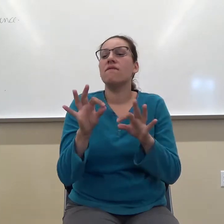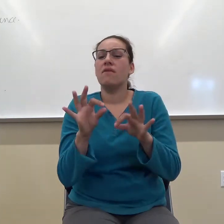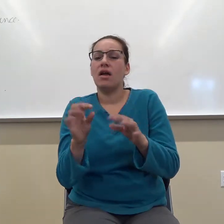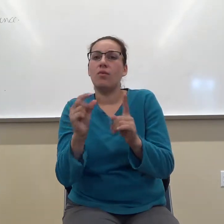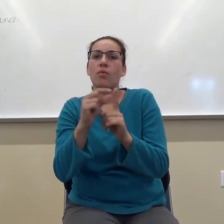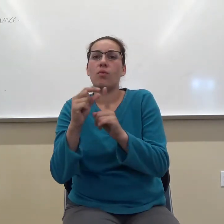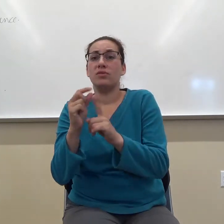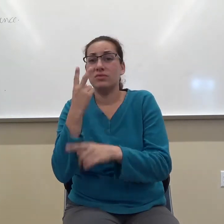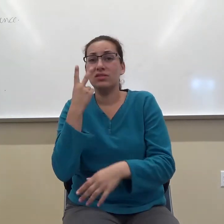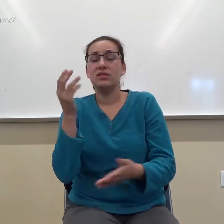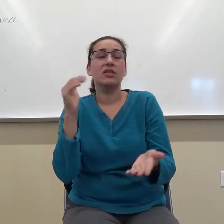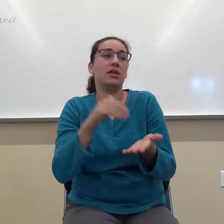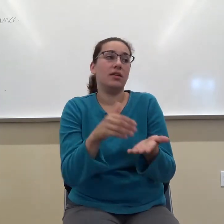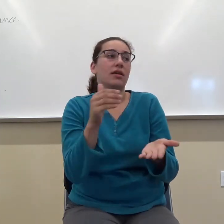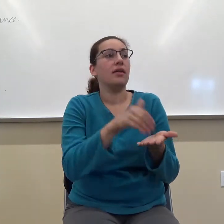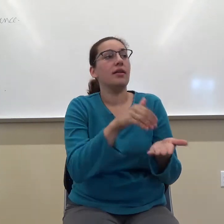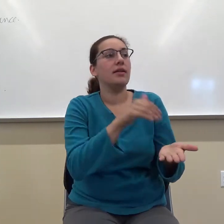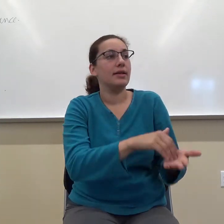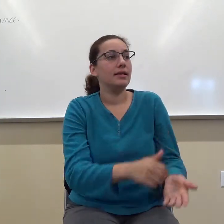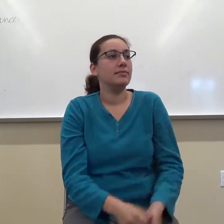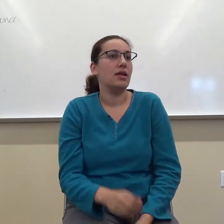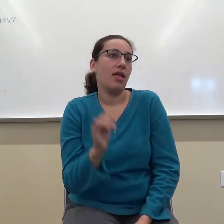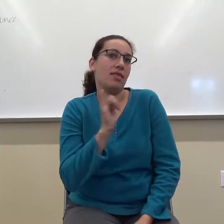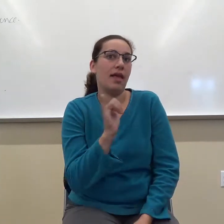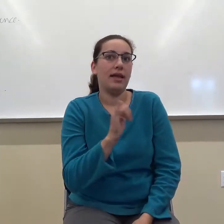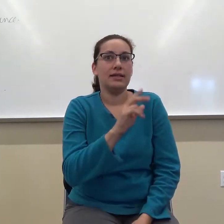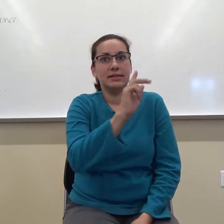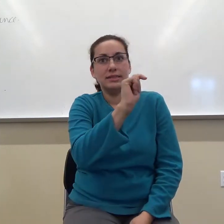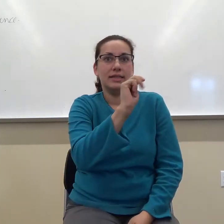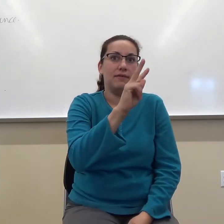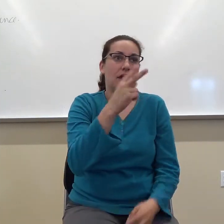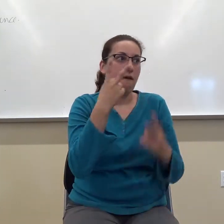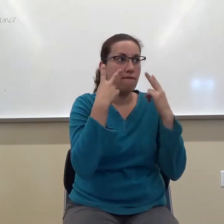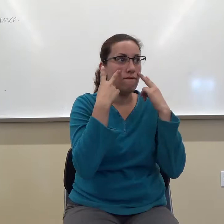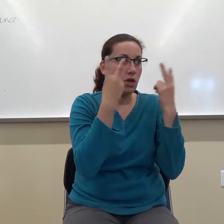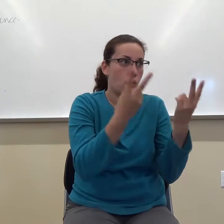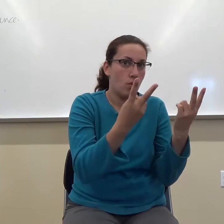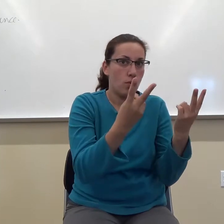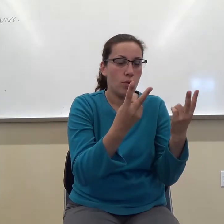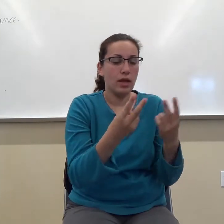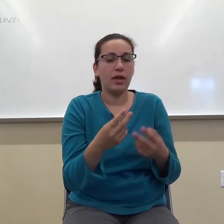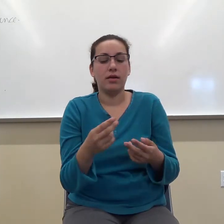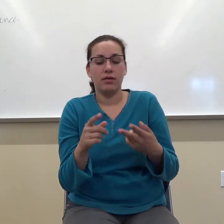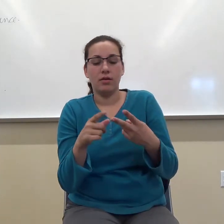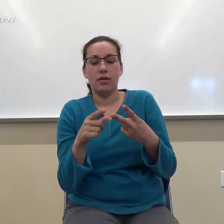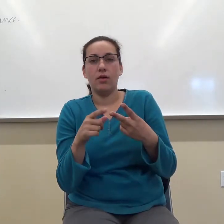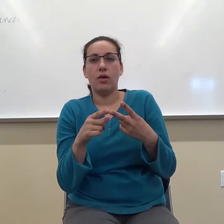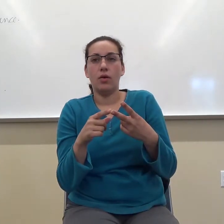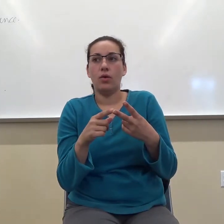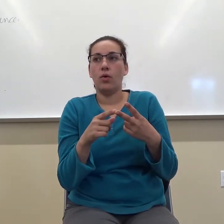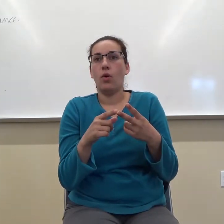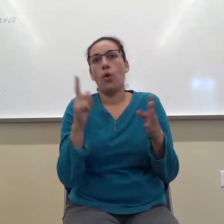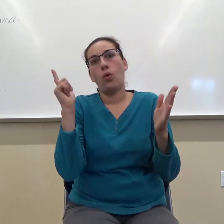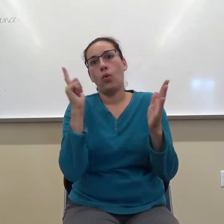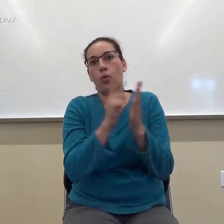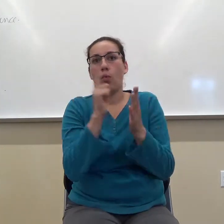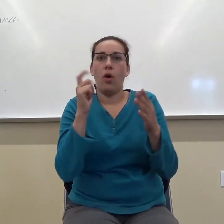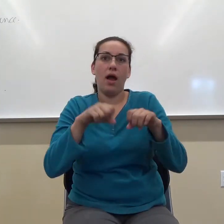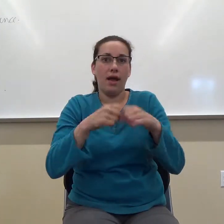to most often, like TV viewing and crime, or hookworms,